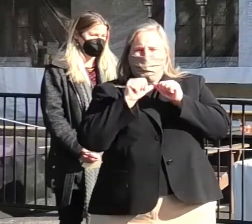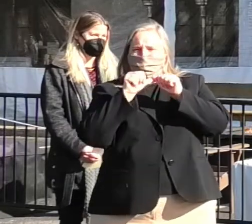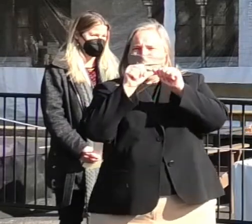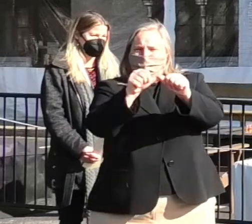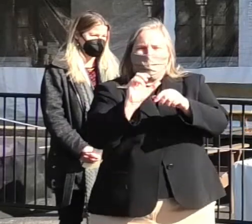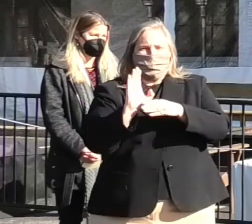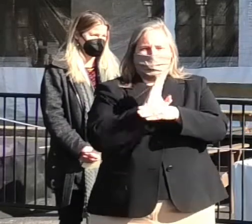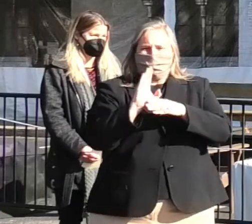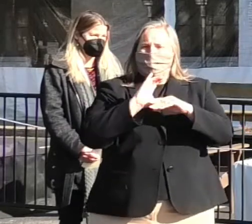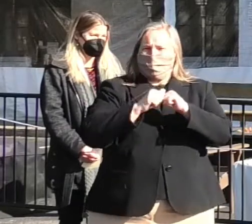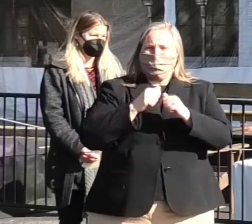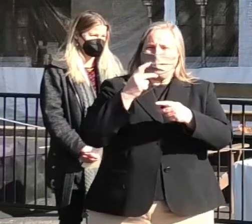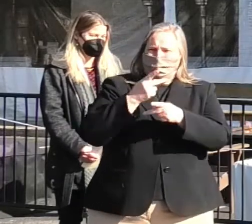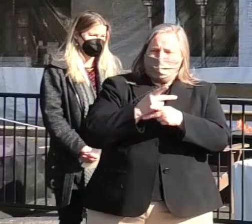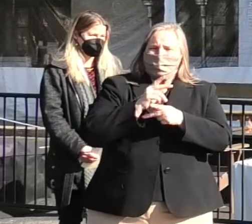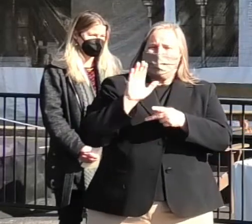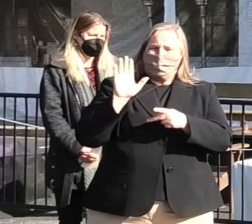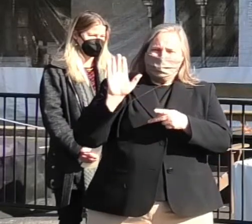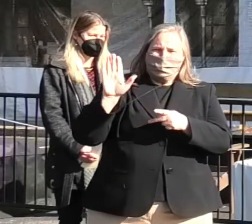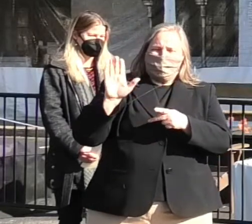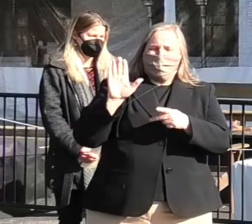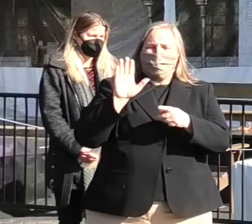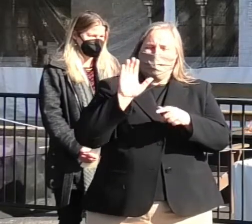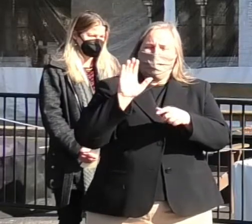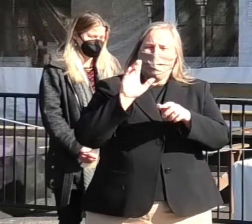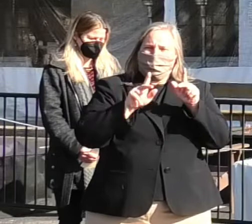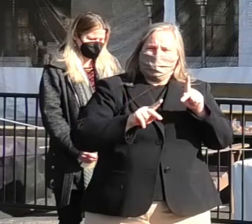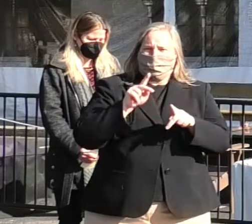business, how to keep their folks employed.